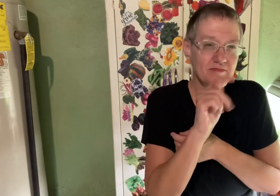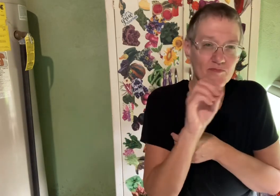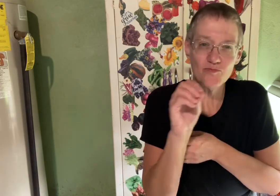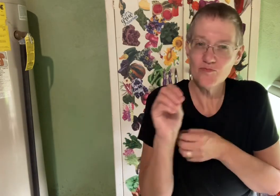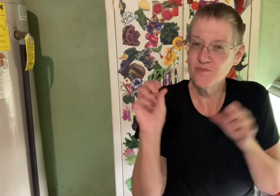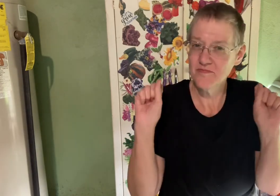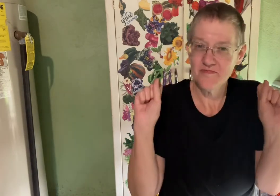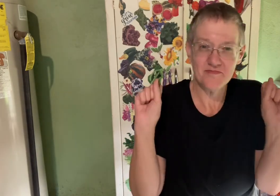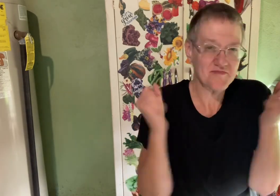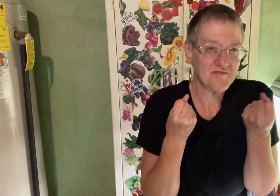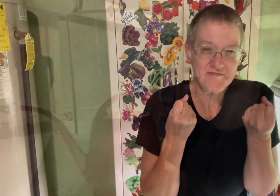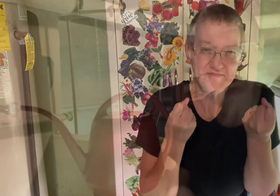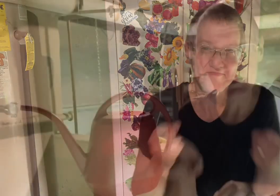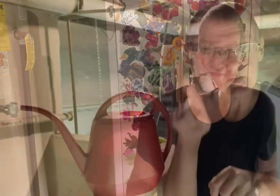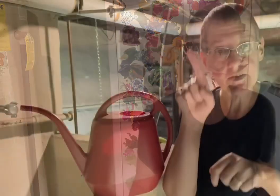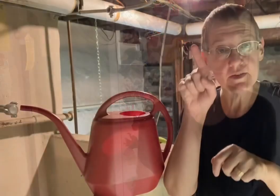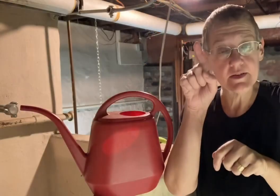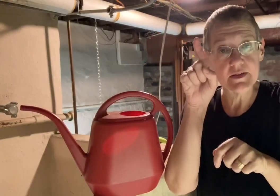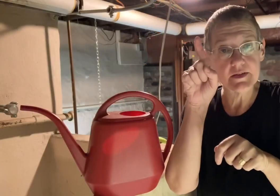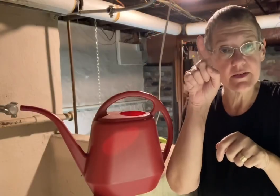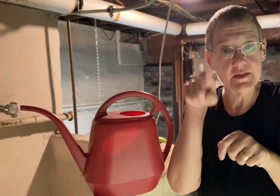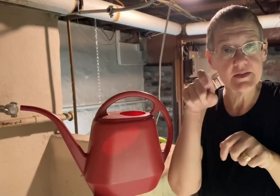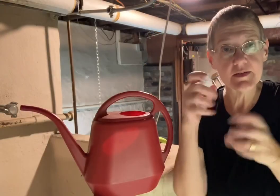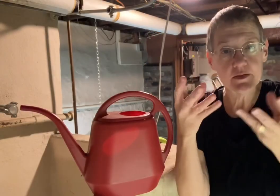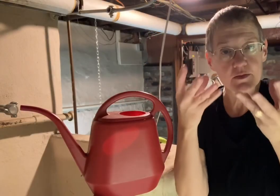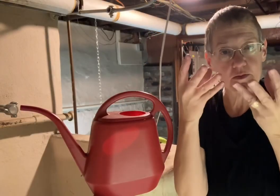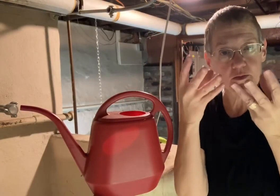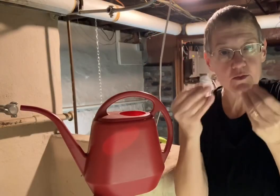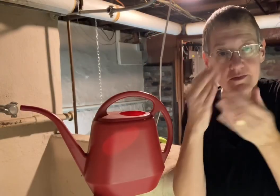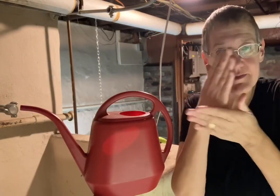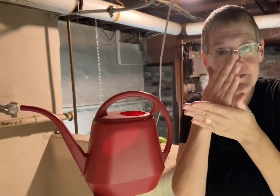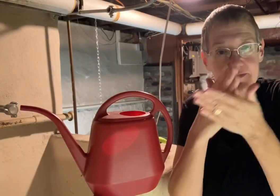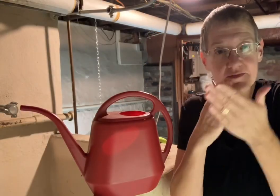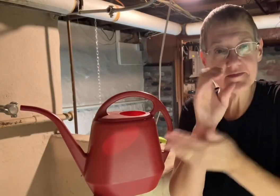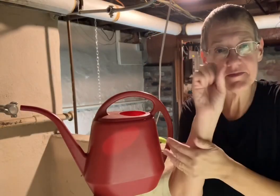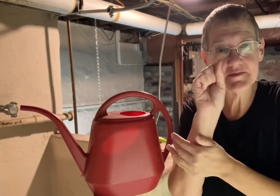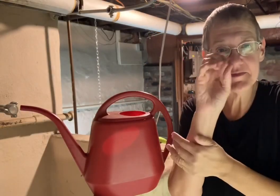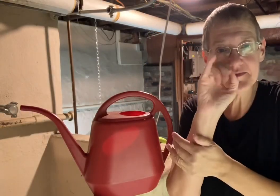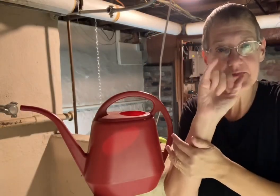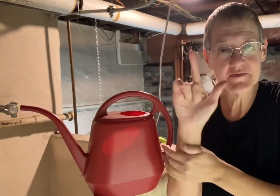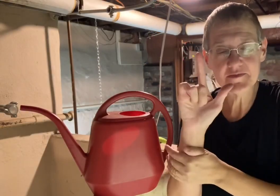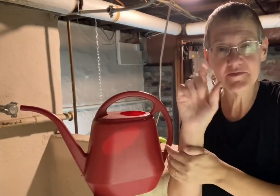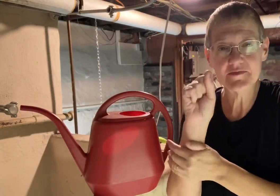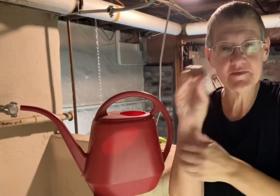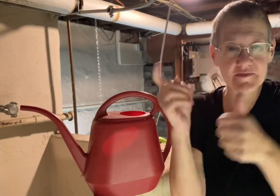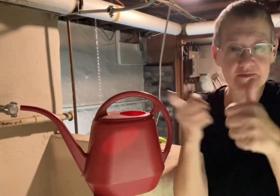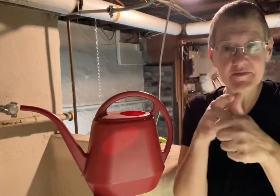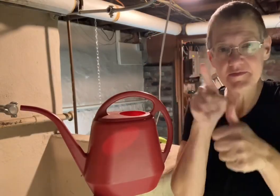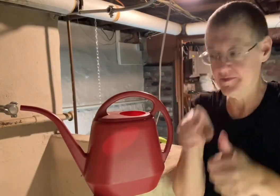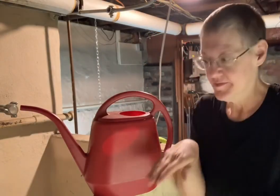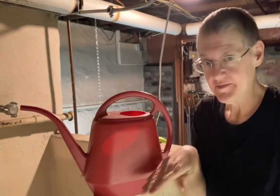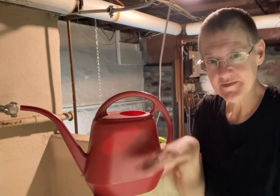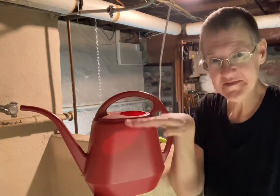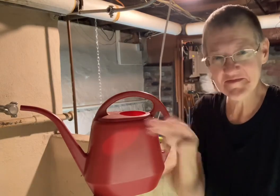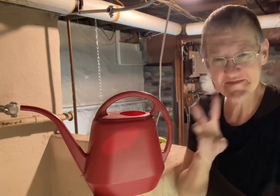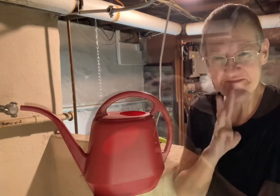lettuce, and it's too cold to put it outside. But first we need to wet